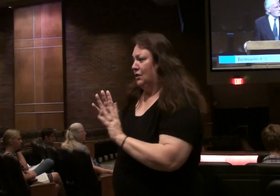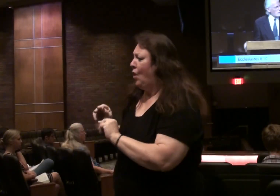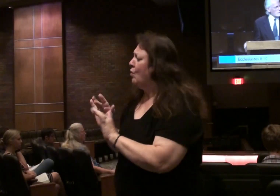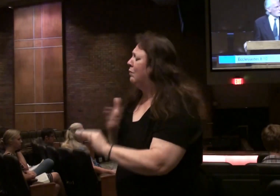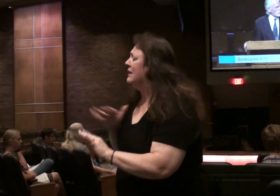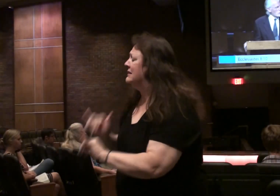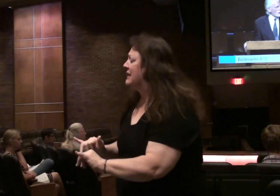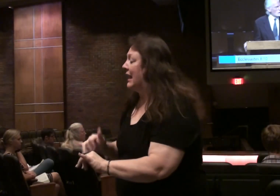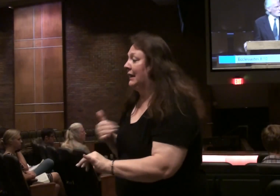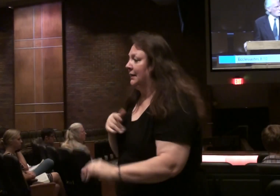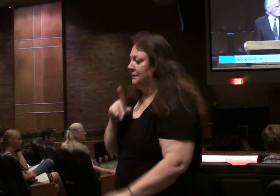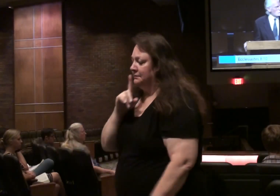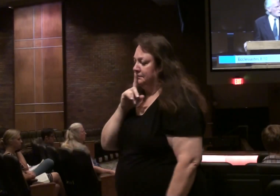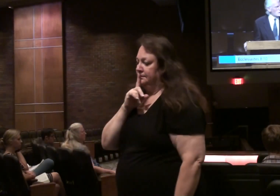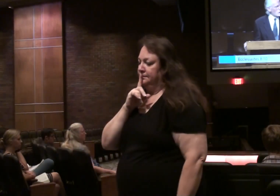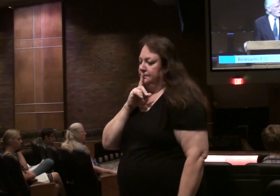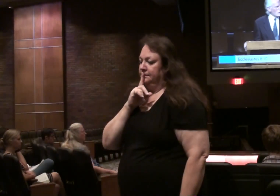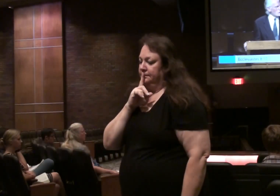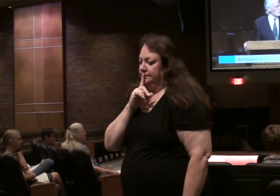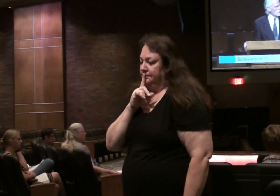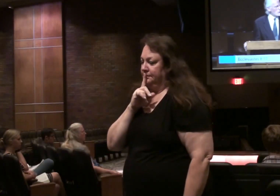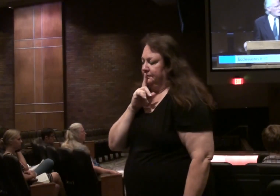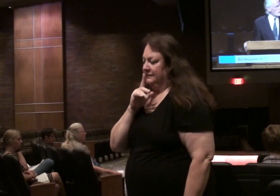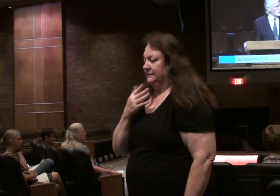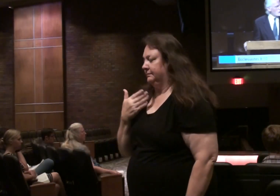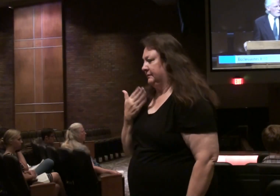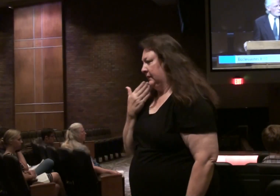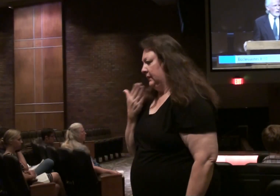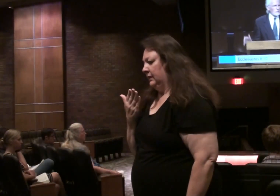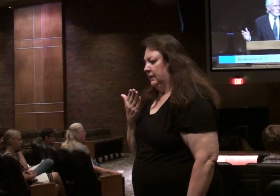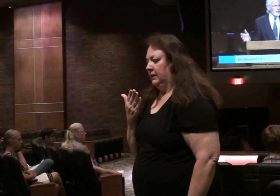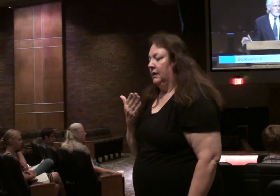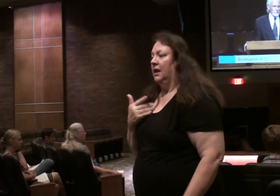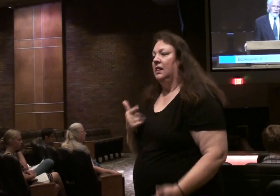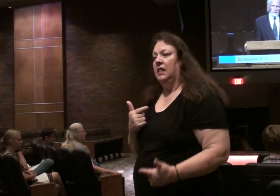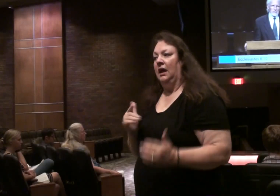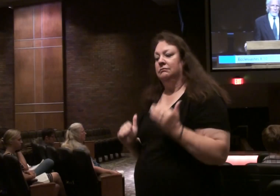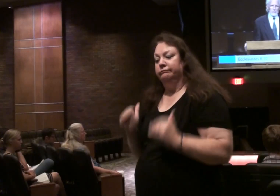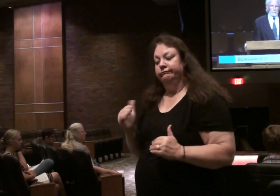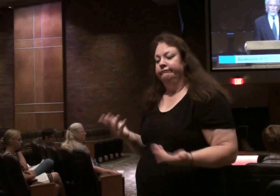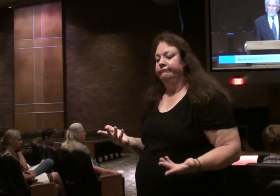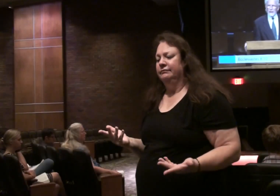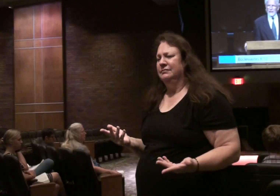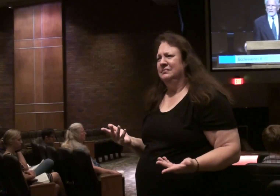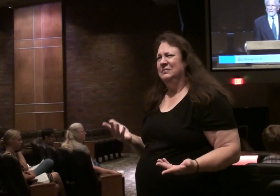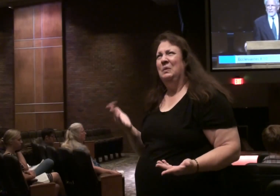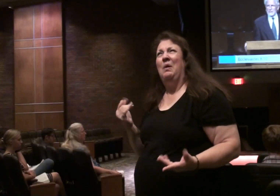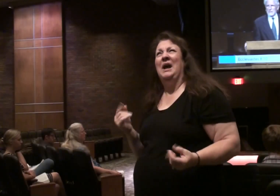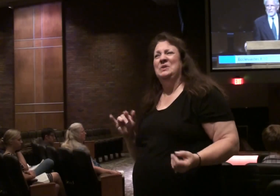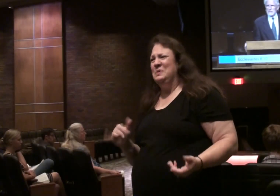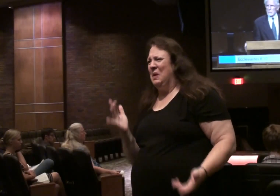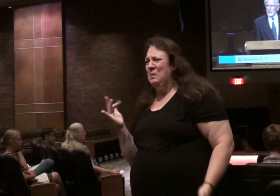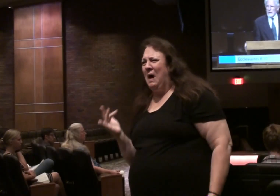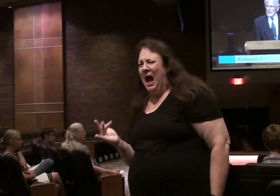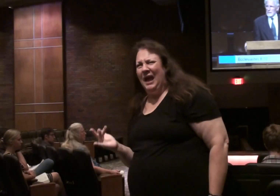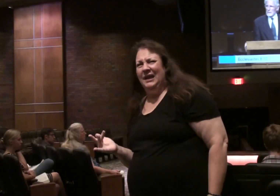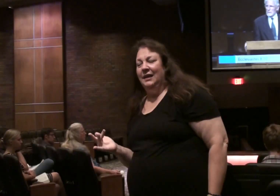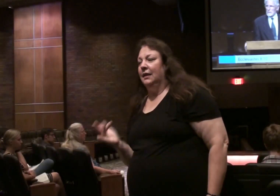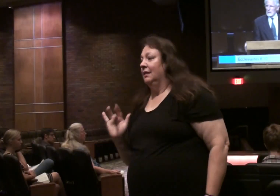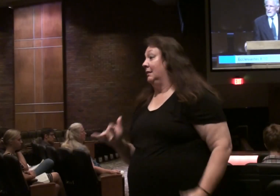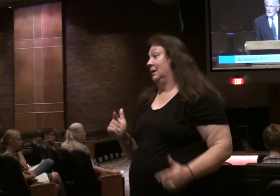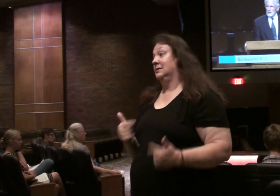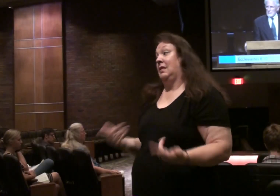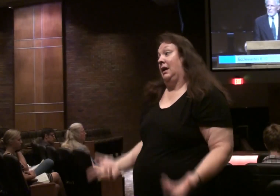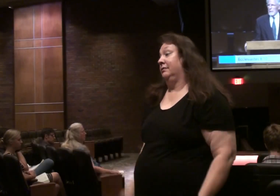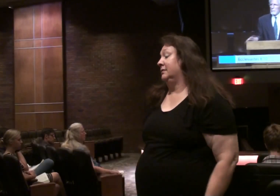didn't have much to say except, thank you. No, life can be unfair. Why would you do that? Well, it's the way life